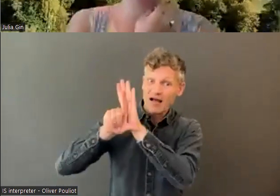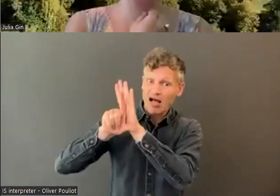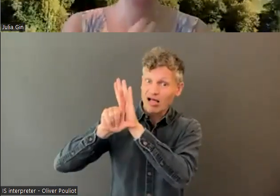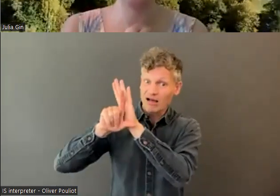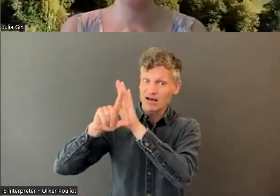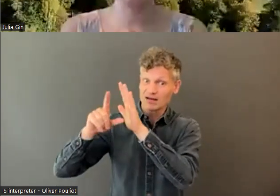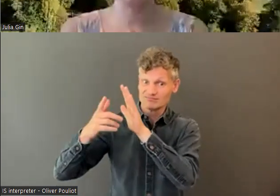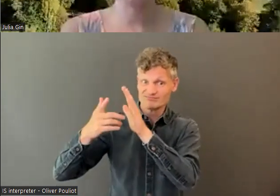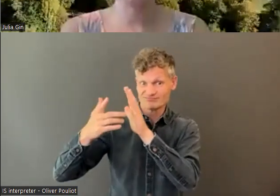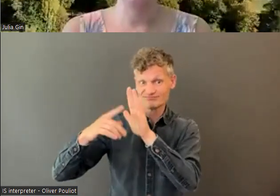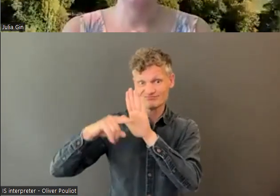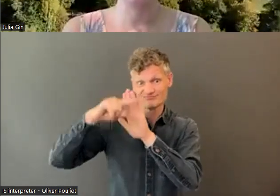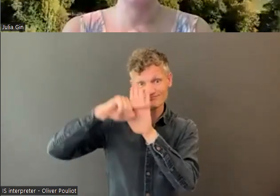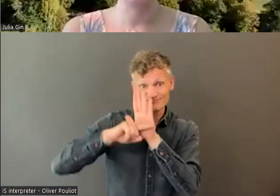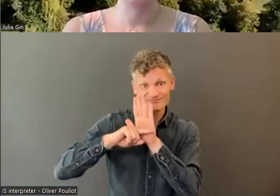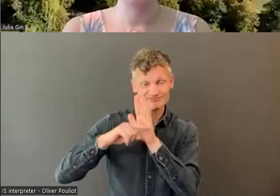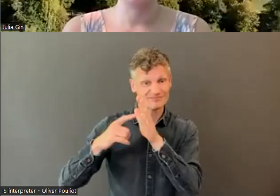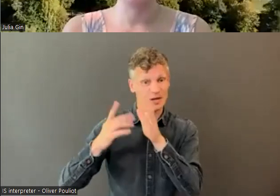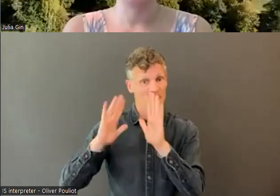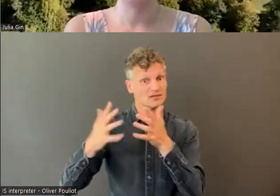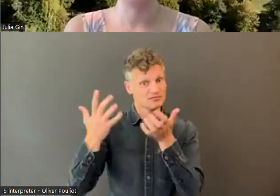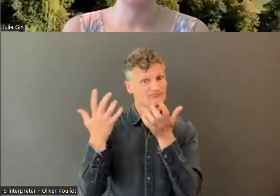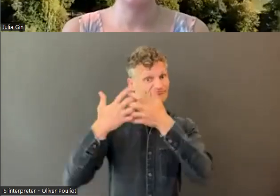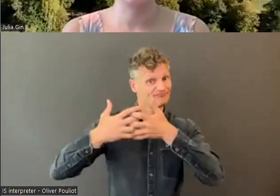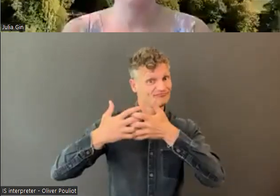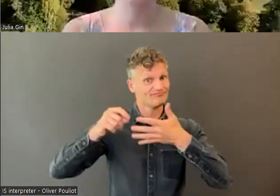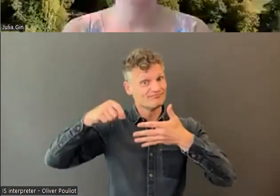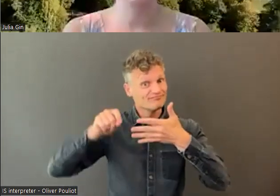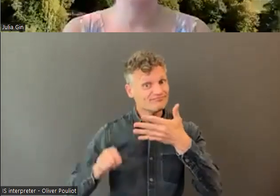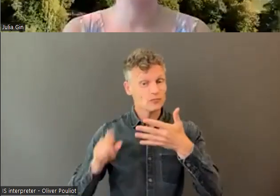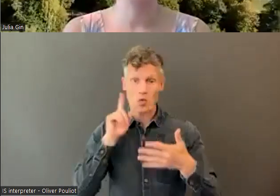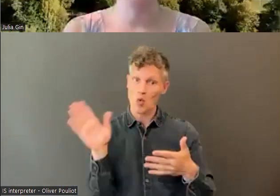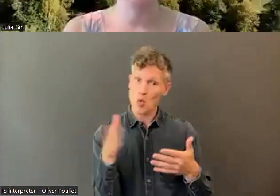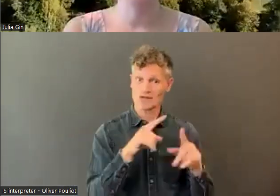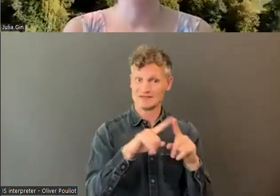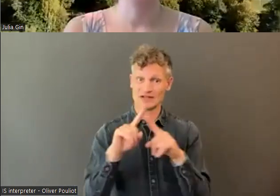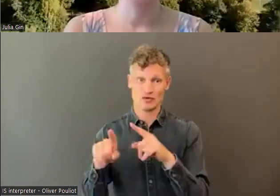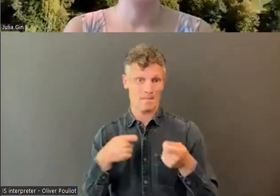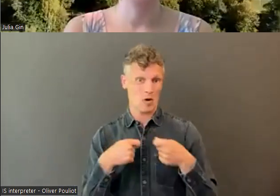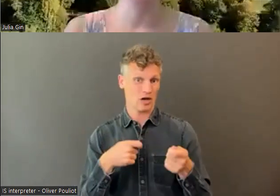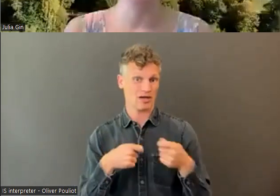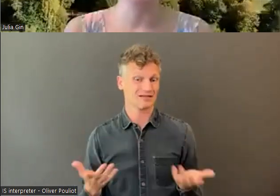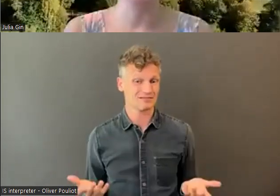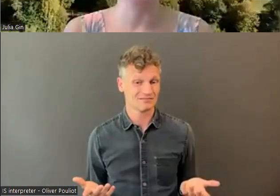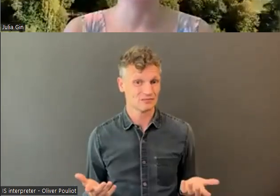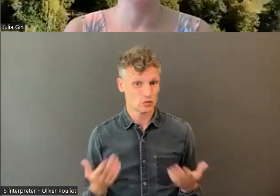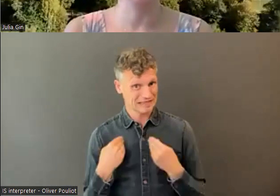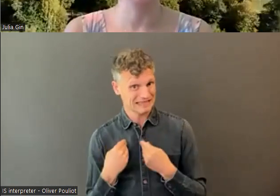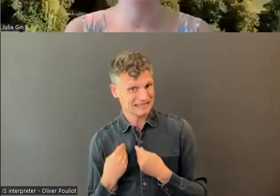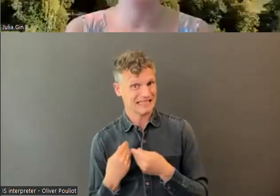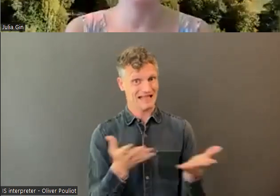are expected to be compliant in all of our markets and deliver those right. Accessible